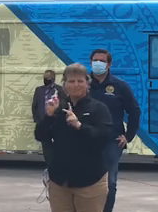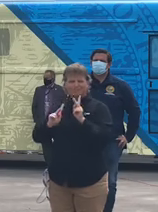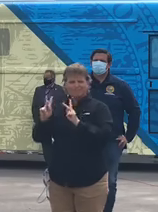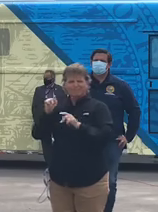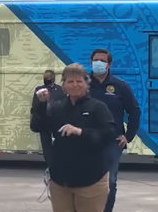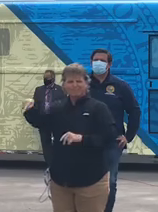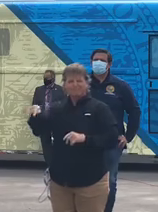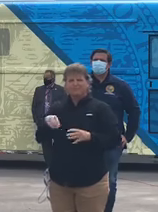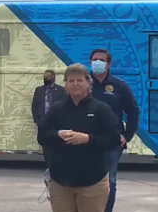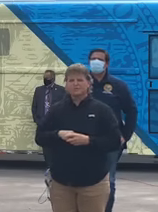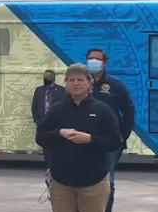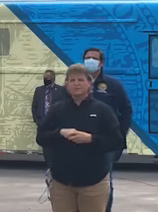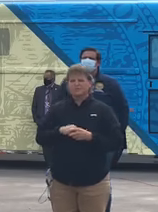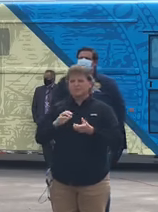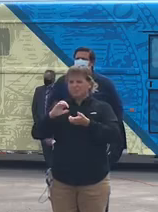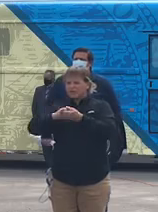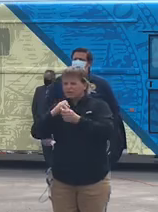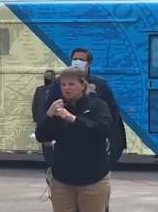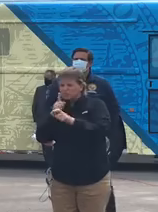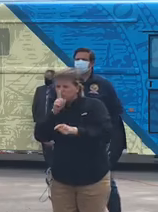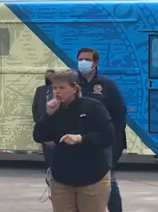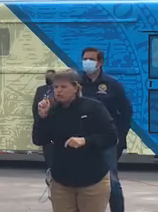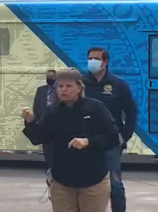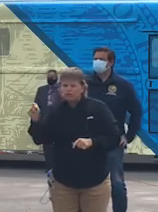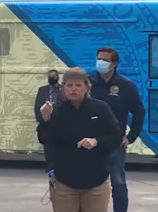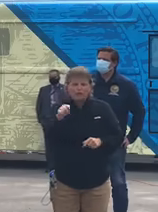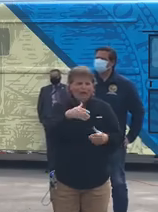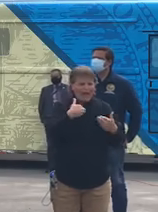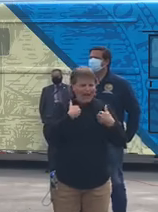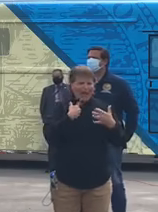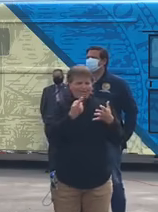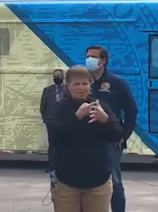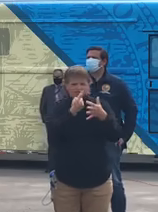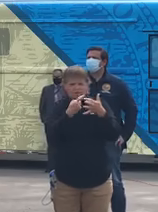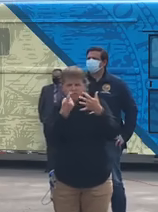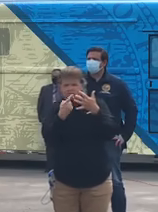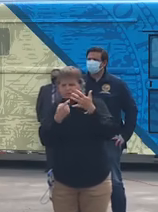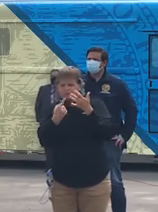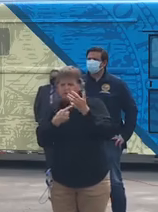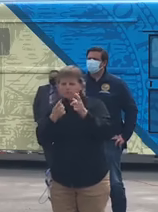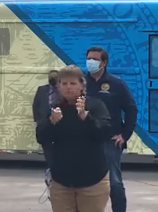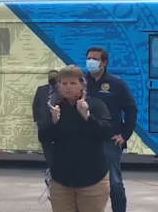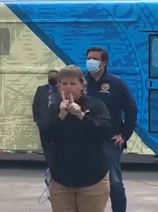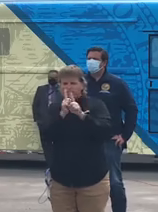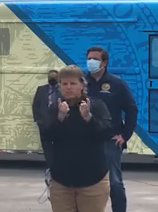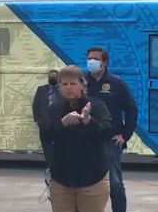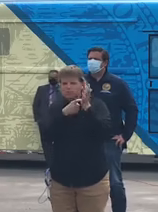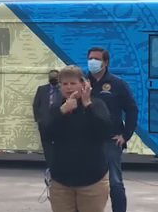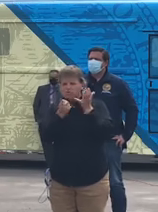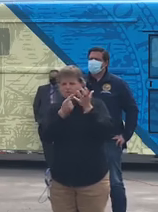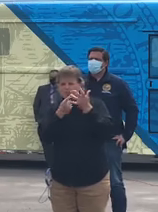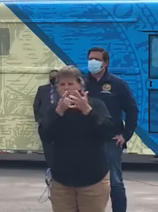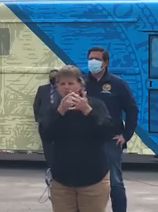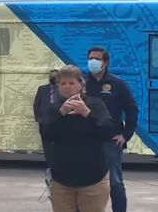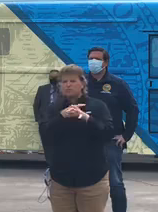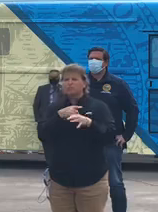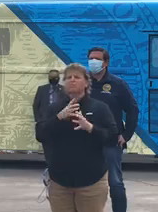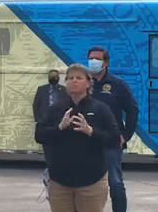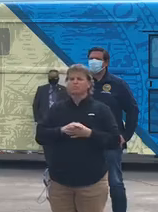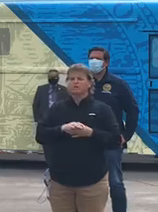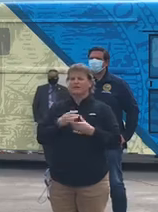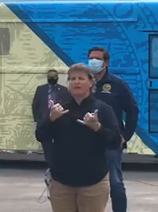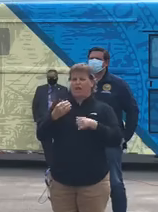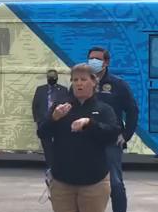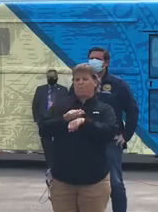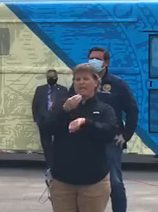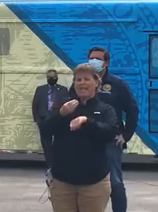needs. We got another site that'll be opening in Dade County shortly at Miami Beach. That'll be both a drive-through and a walk-up site in